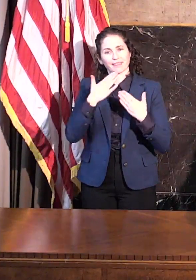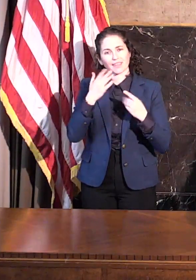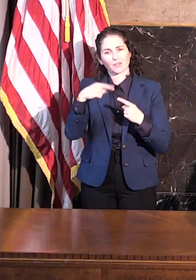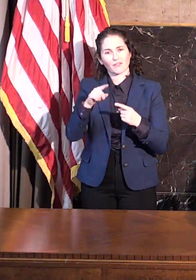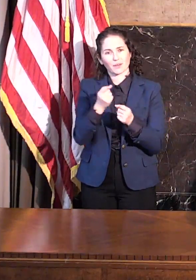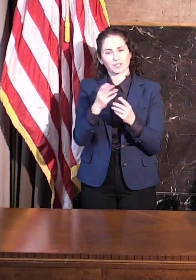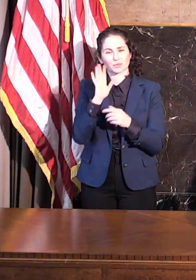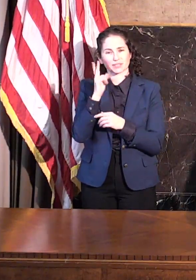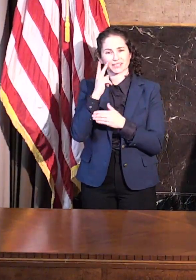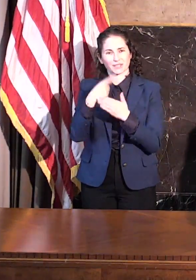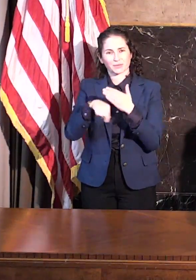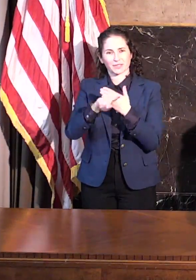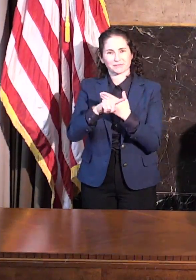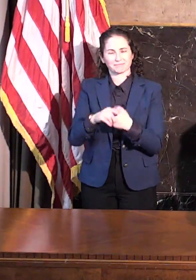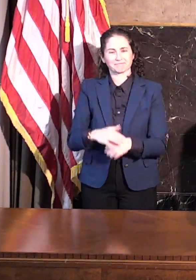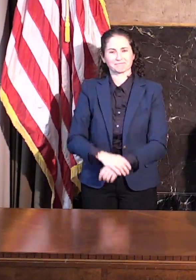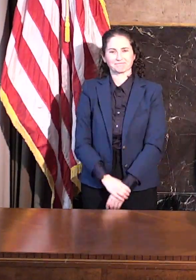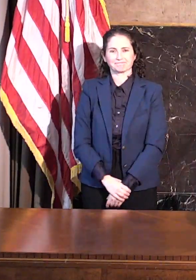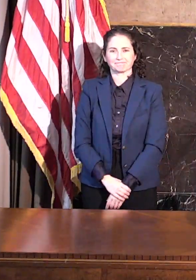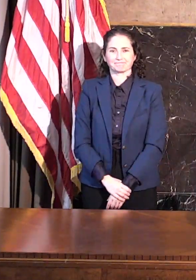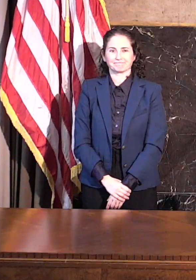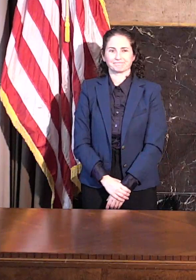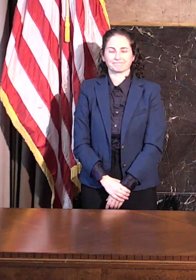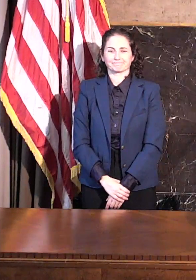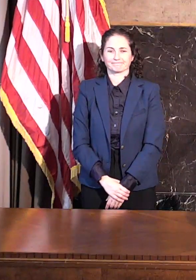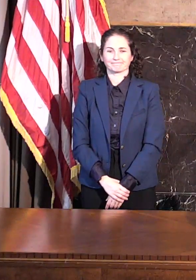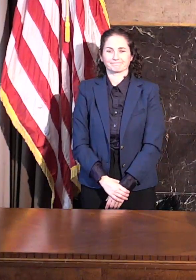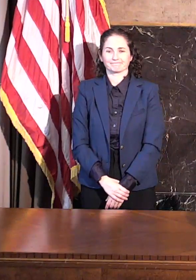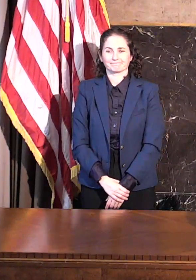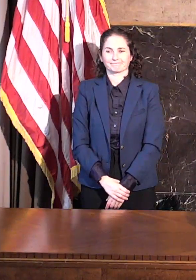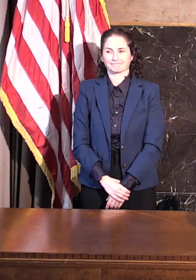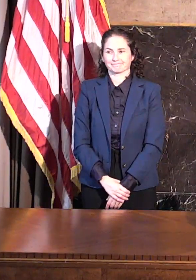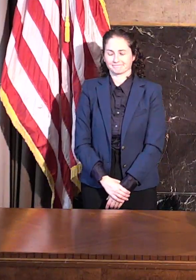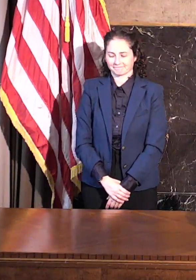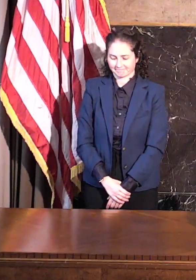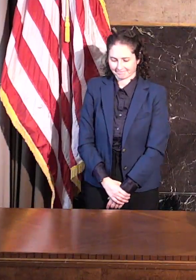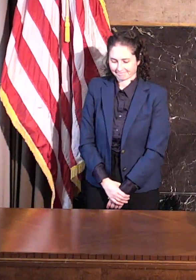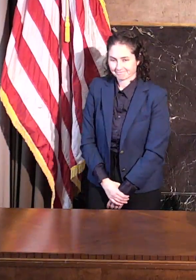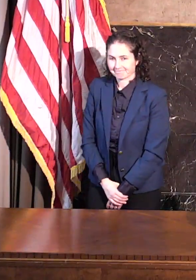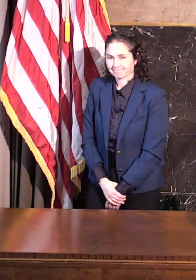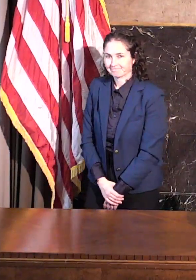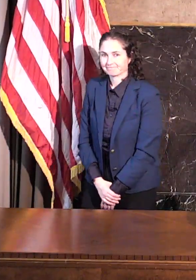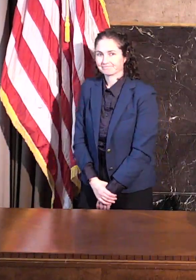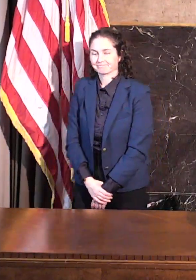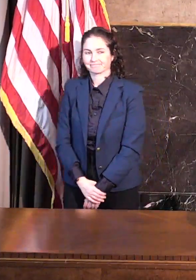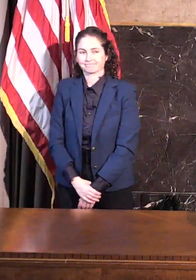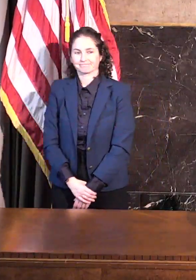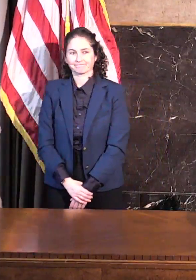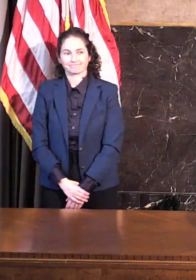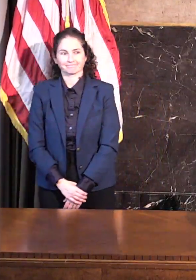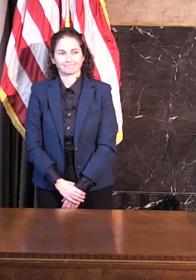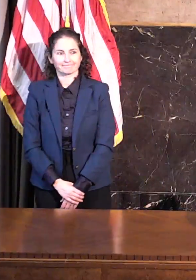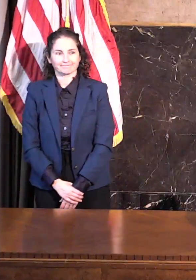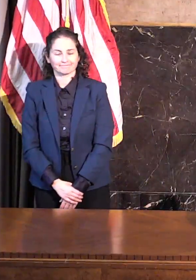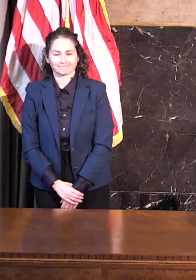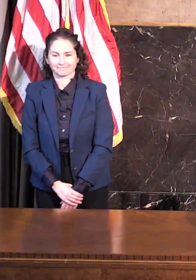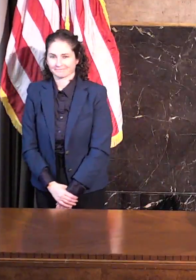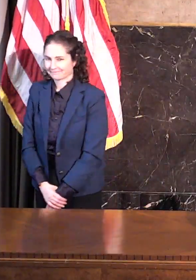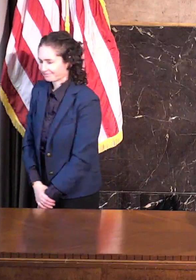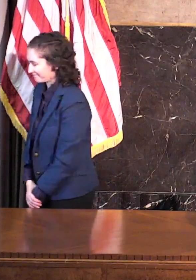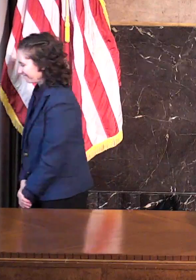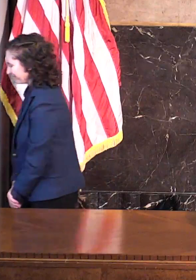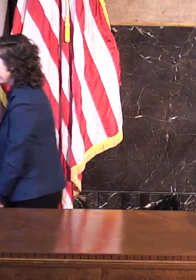on Thursday of next week at 2:30, and we look forward to seeing you then. I continue to appreciate you all covering this and presenting